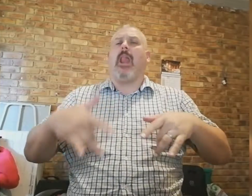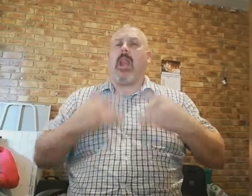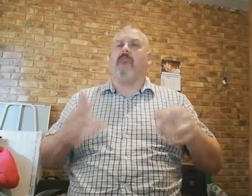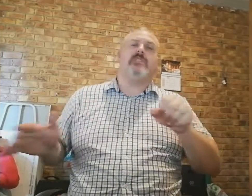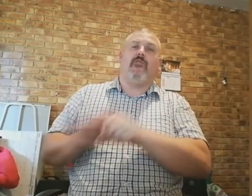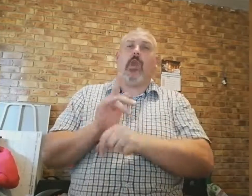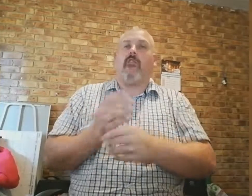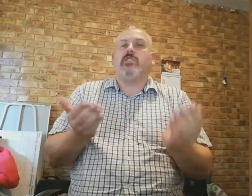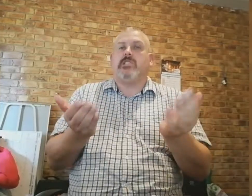Life is full of